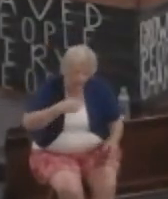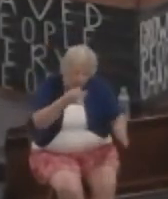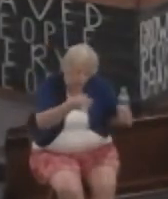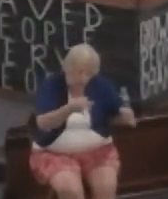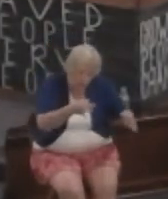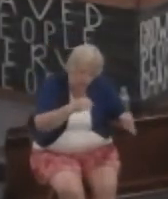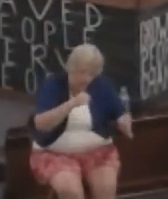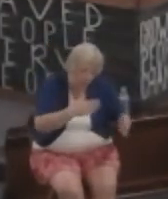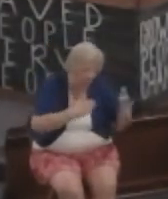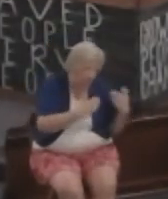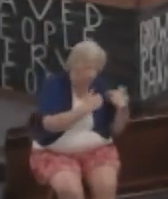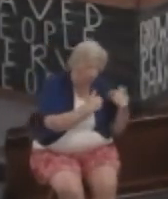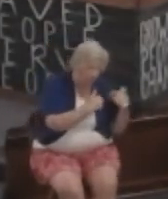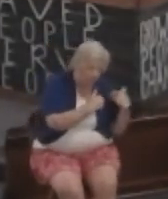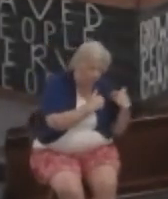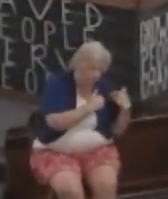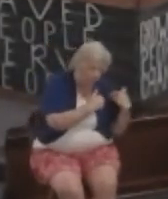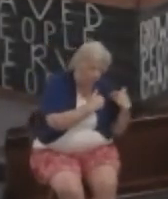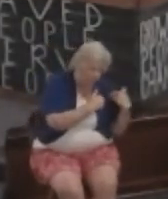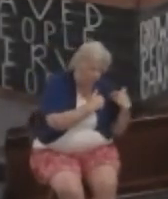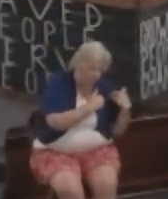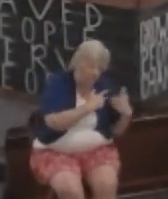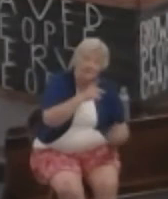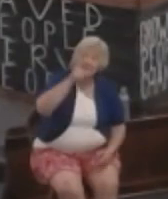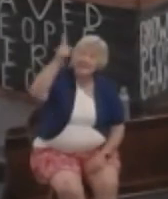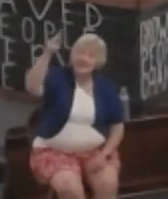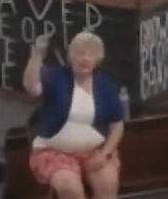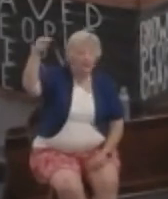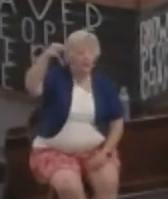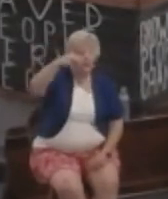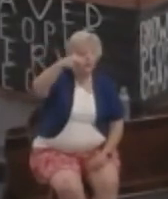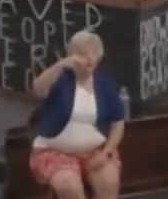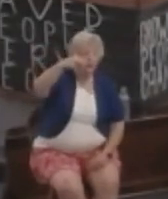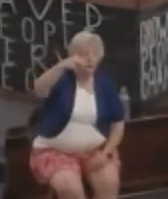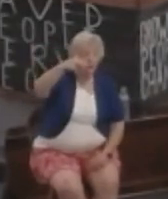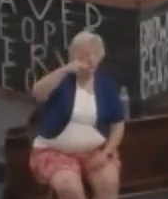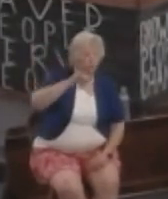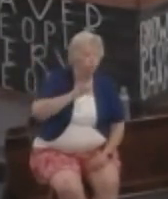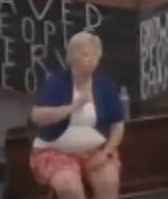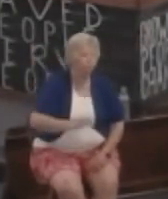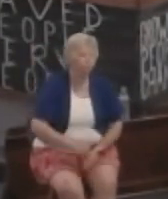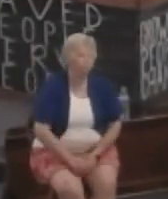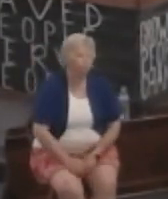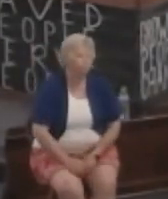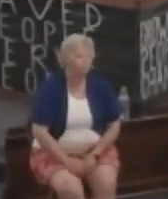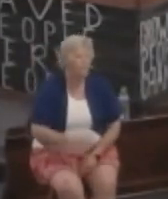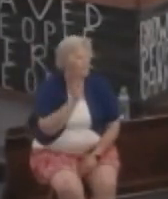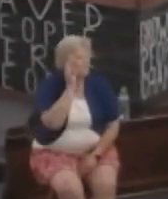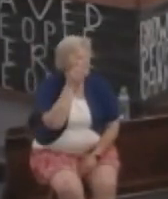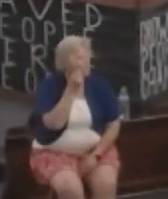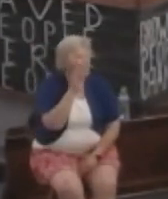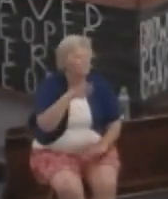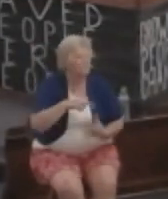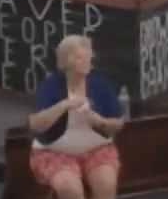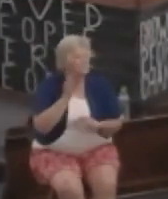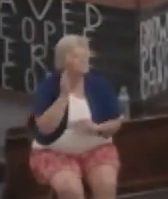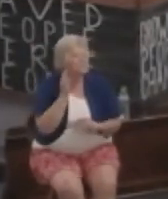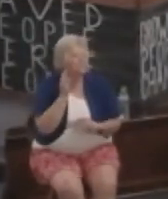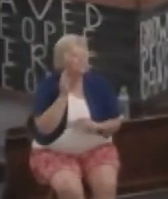job. It's not about what I see. It's about what he sees. But he does talk about the fruits of the Spirit. Just saying.